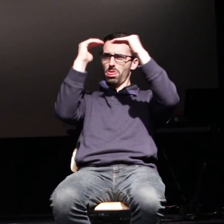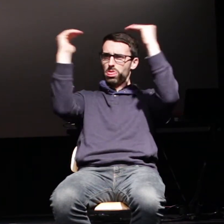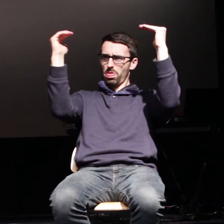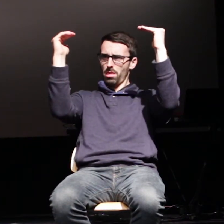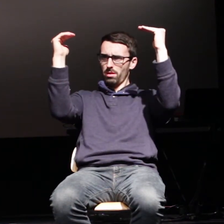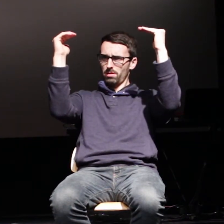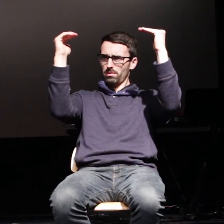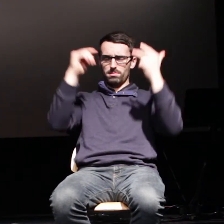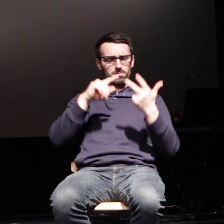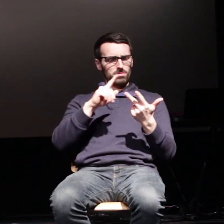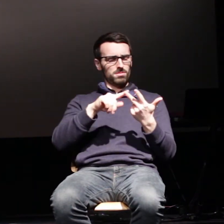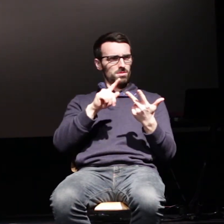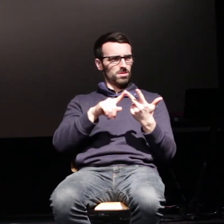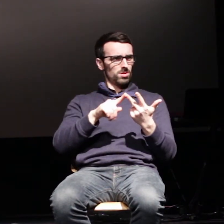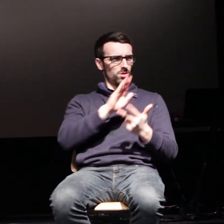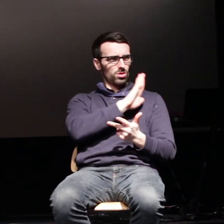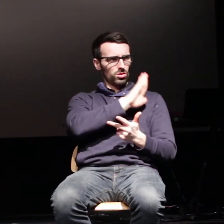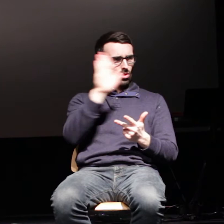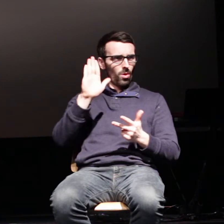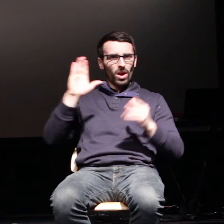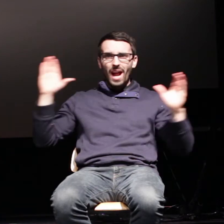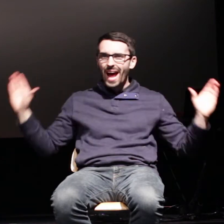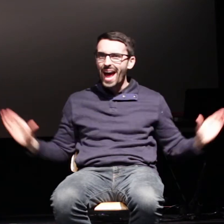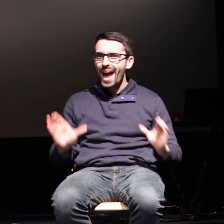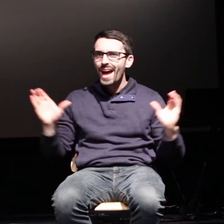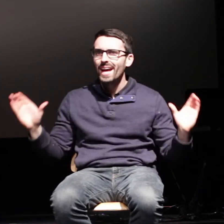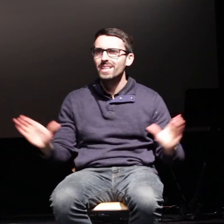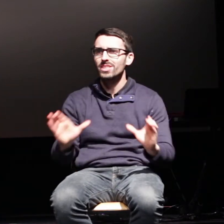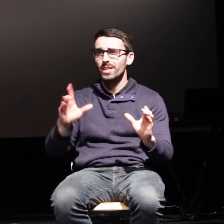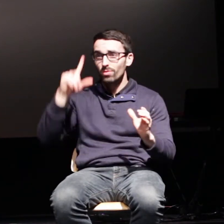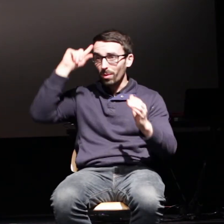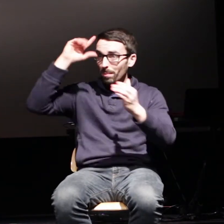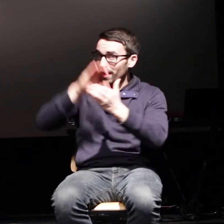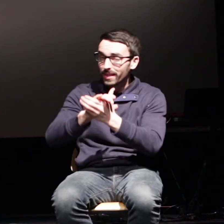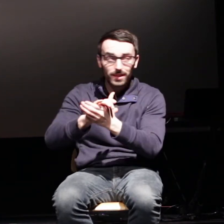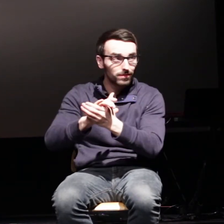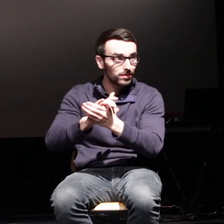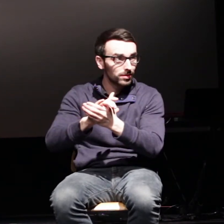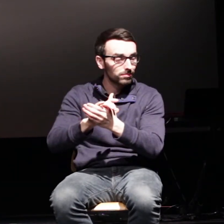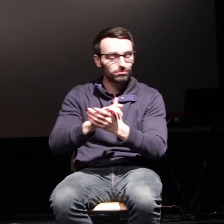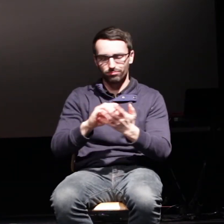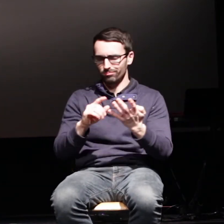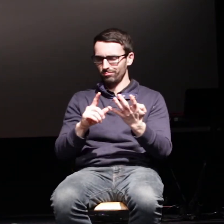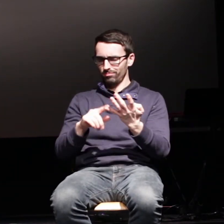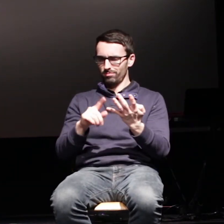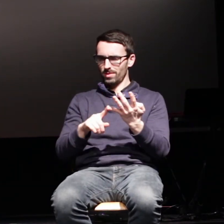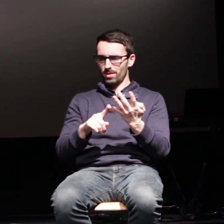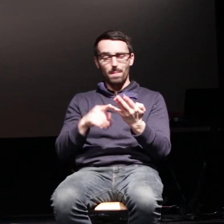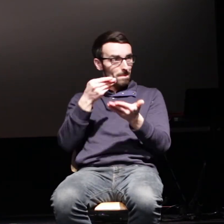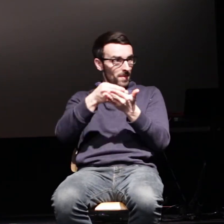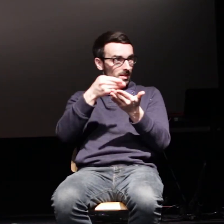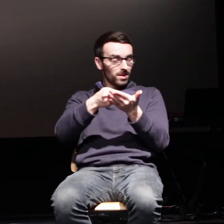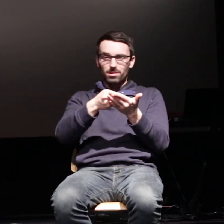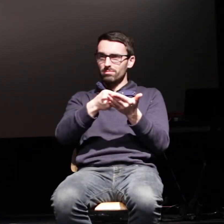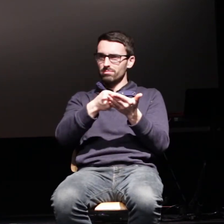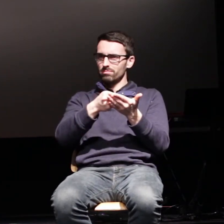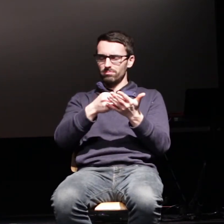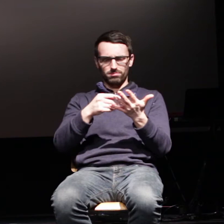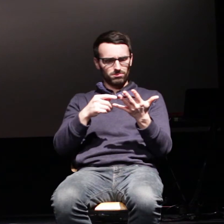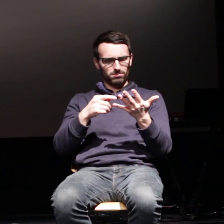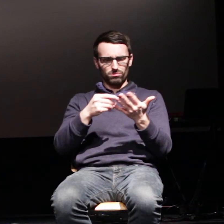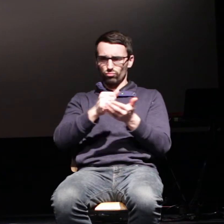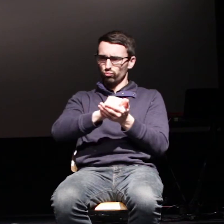your actions or your beliefs, believing the right things? Is it your money? Is